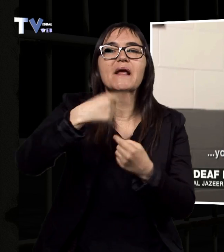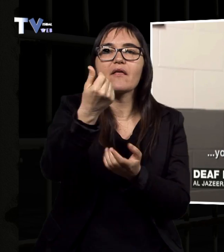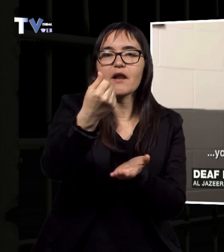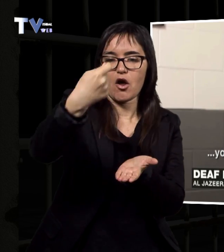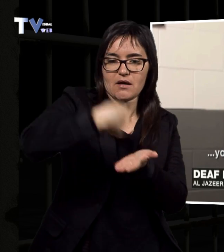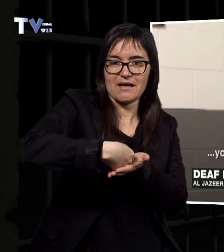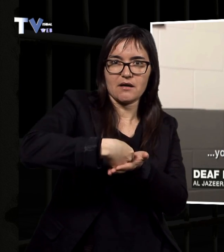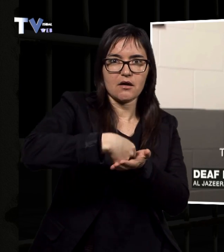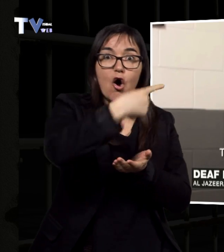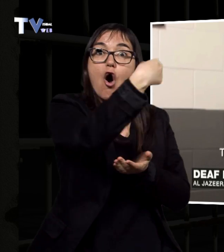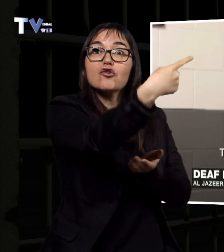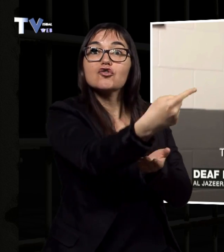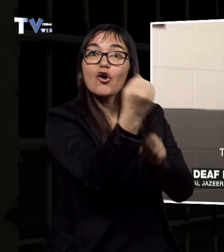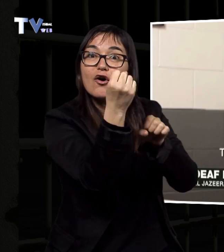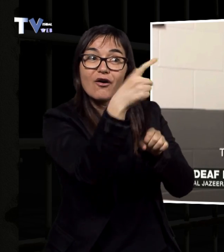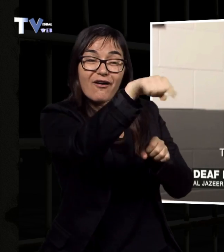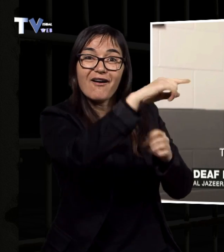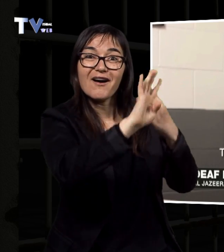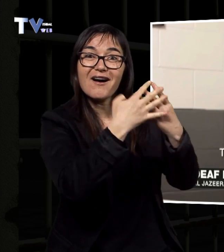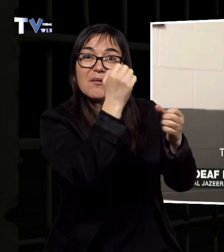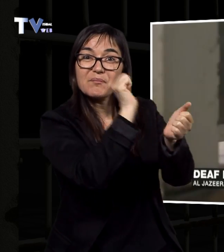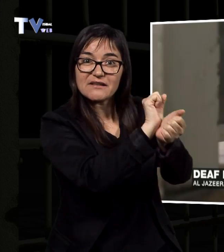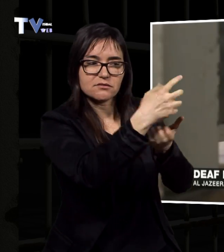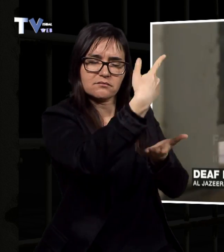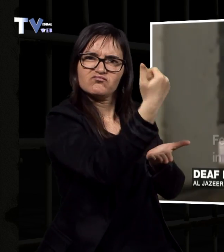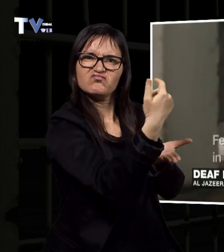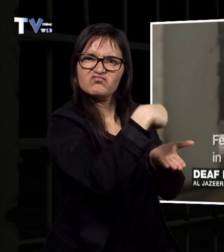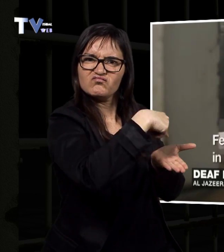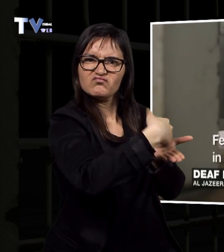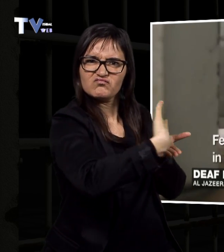send you money. They want that money.